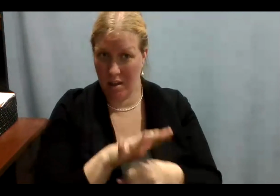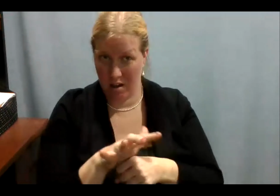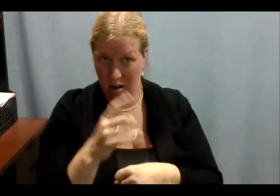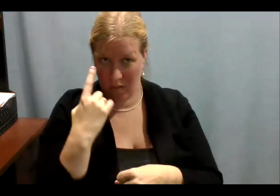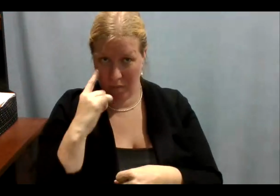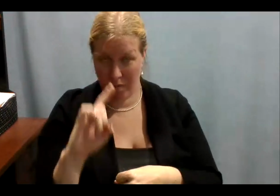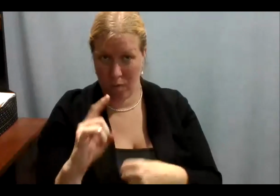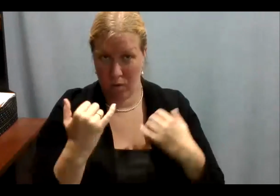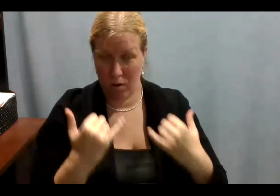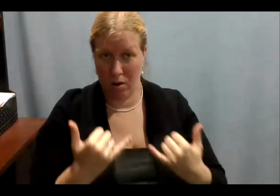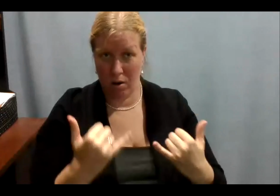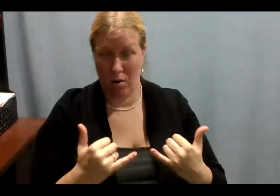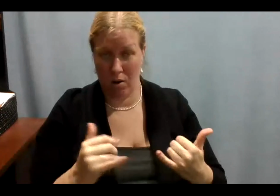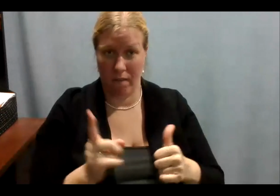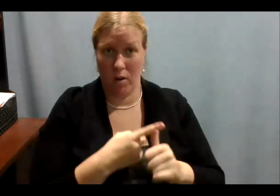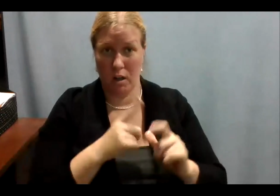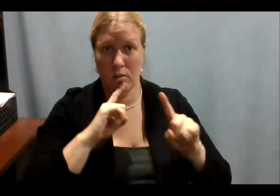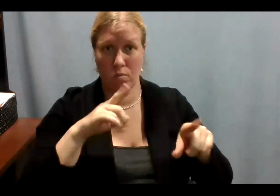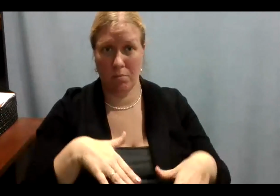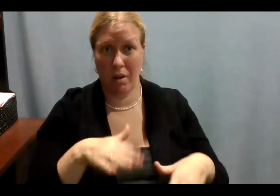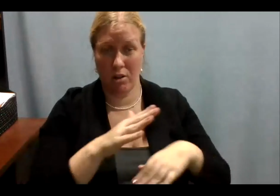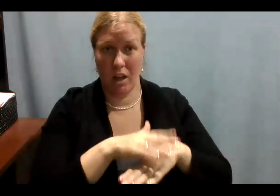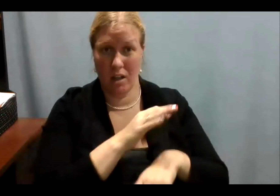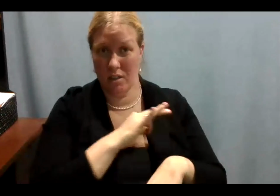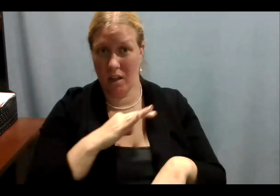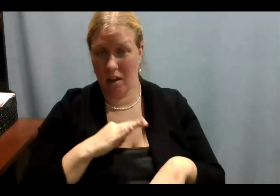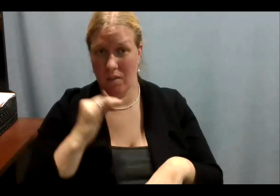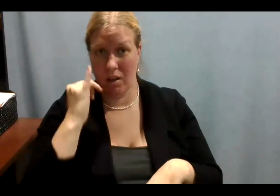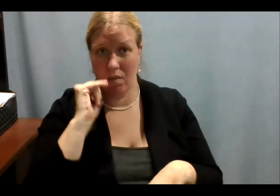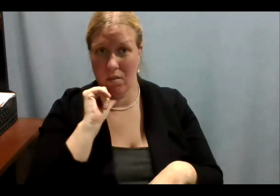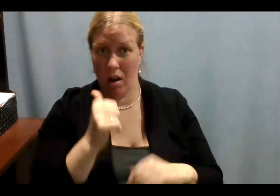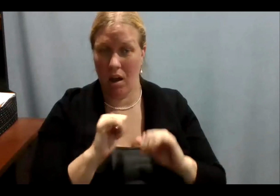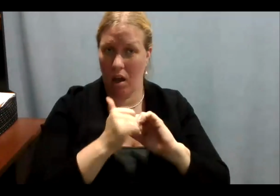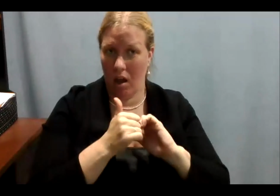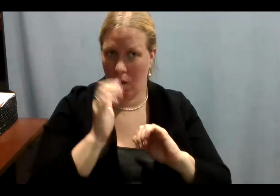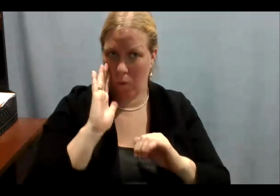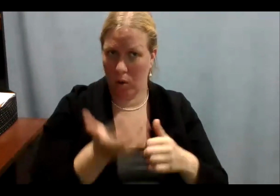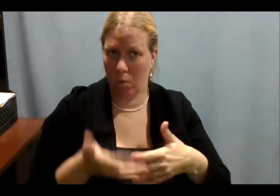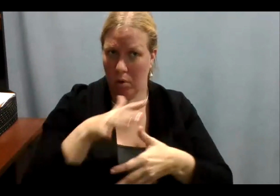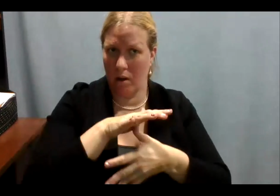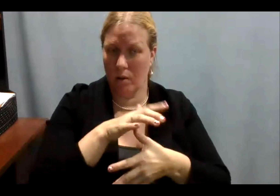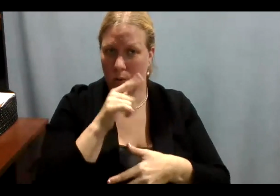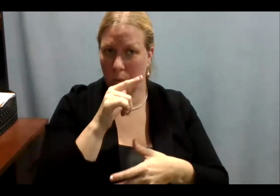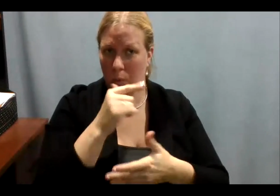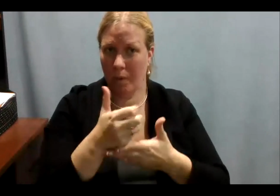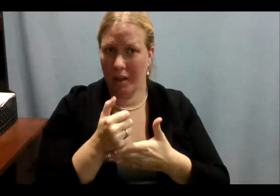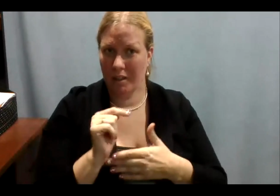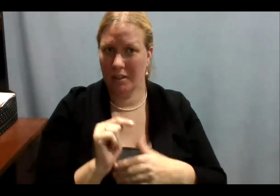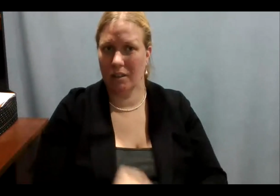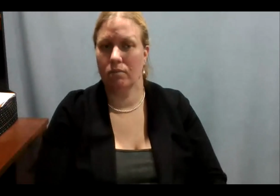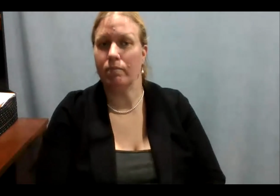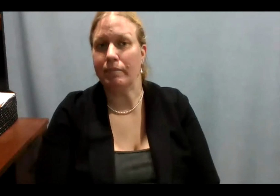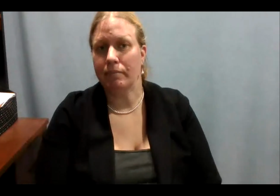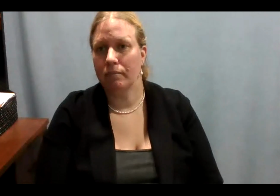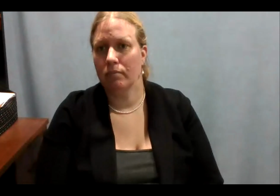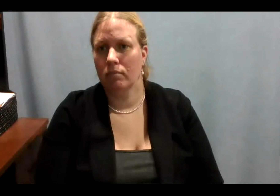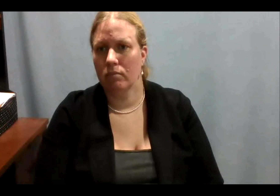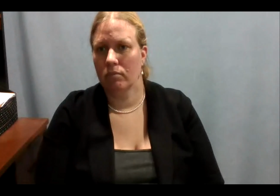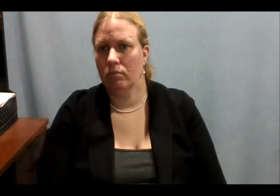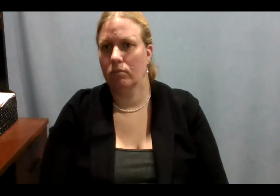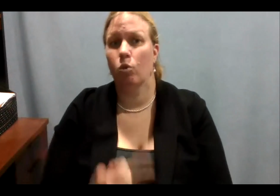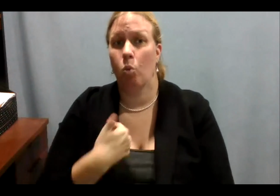the current first responders you have on staff? And if not, how are you prioritizing who gets it first? Yeah, so